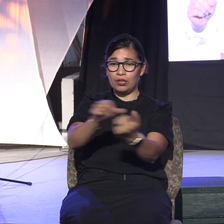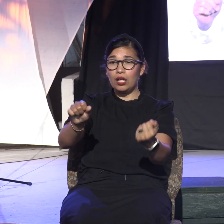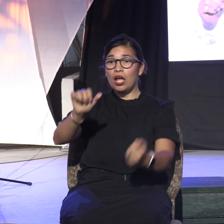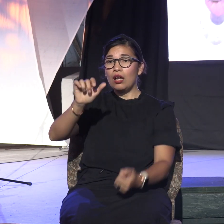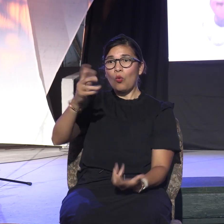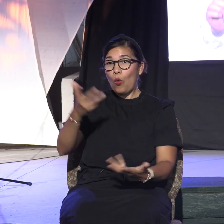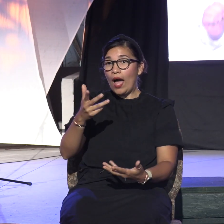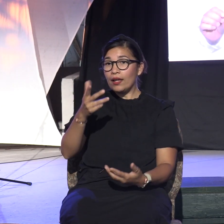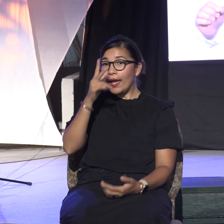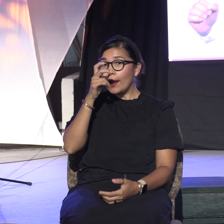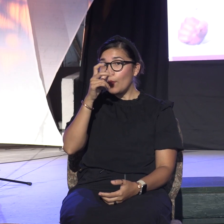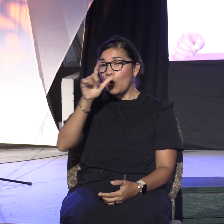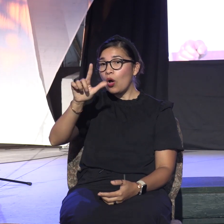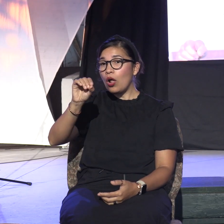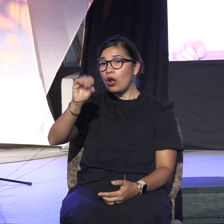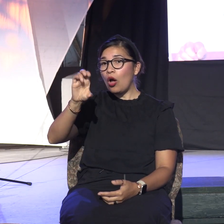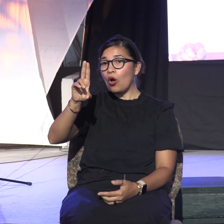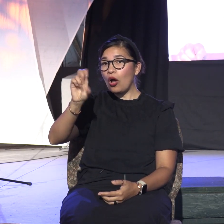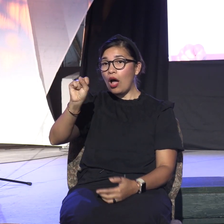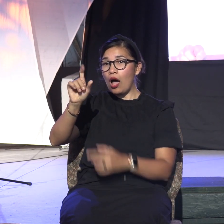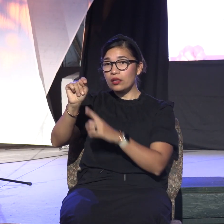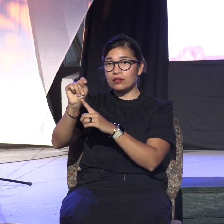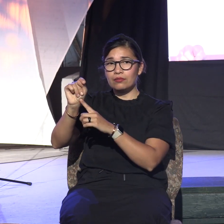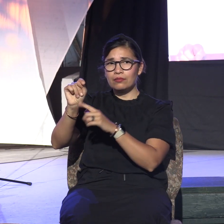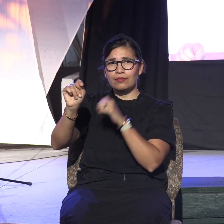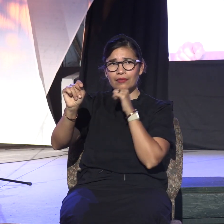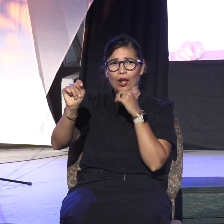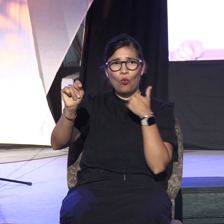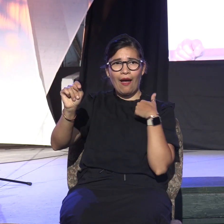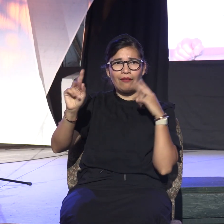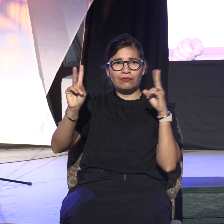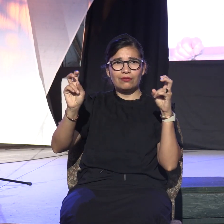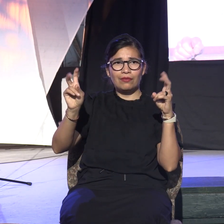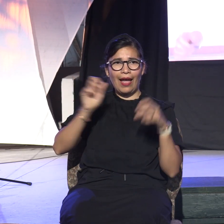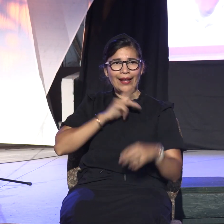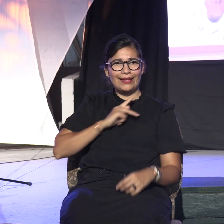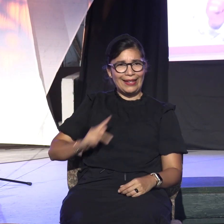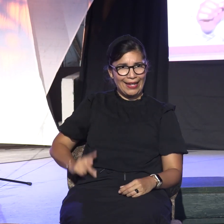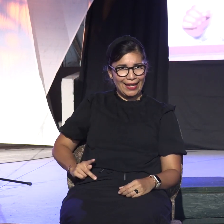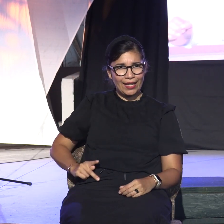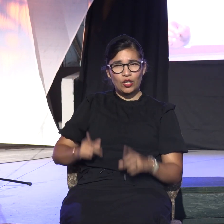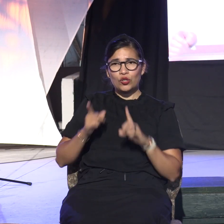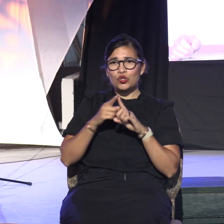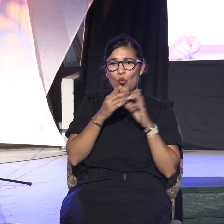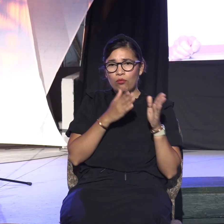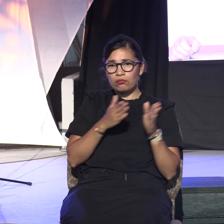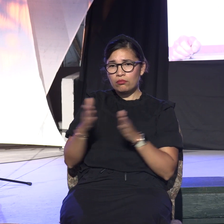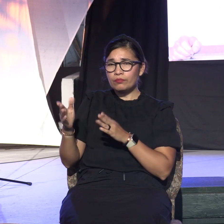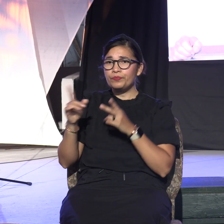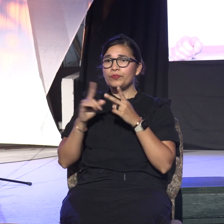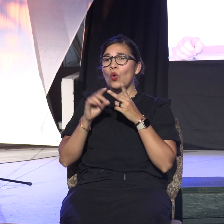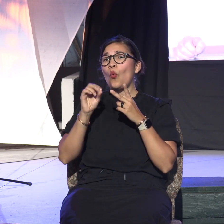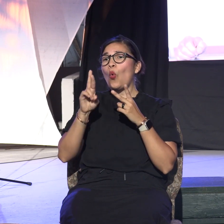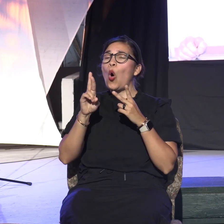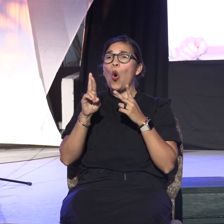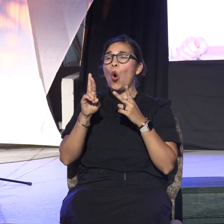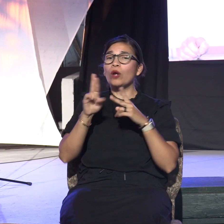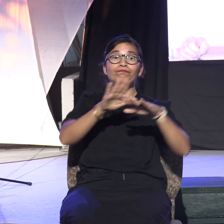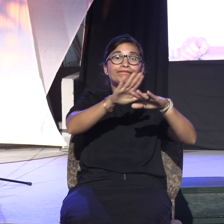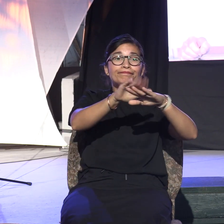board to call them into ranks. By instinct, the locust knows it has to be